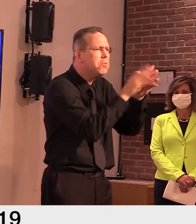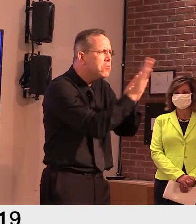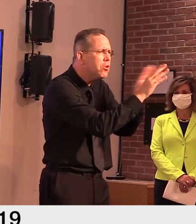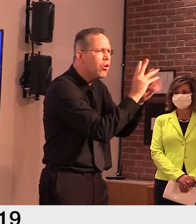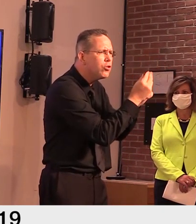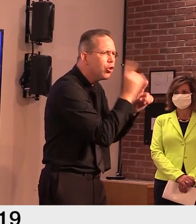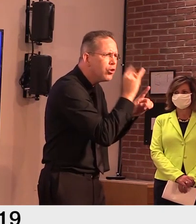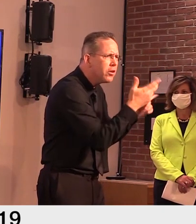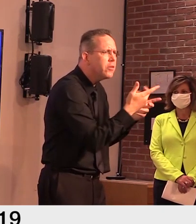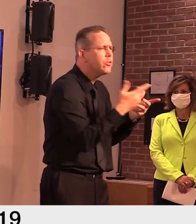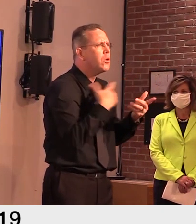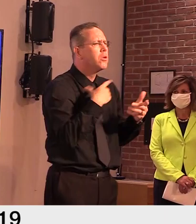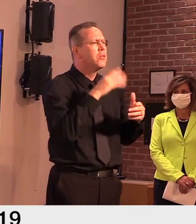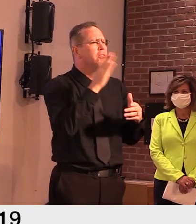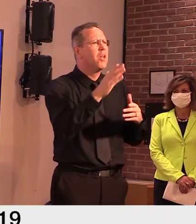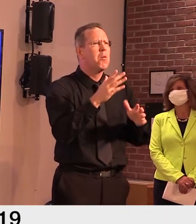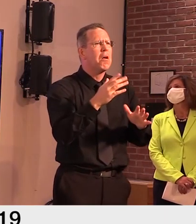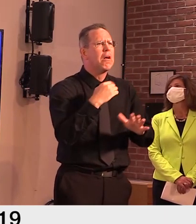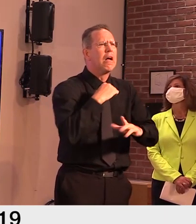demographic groups.